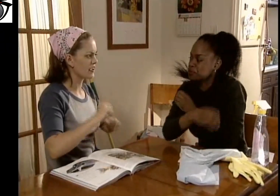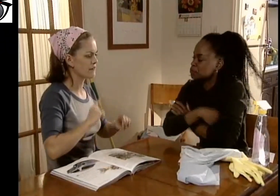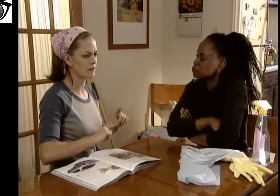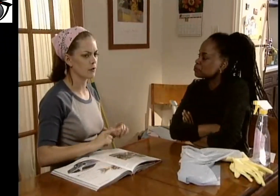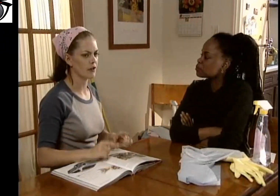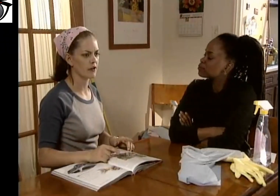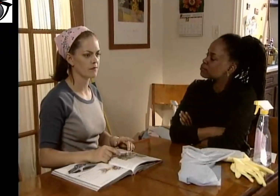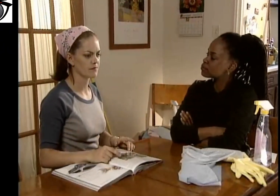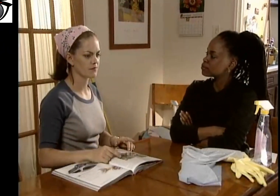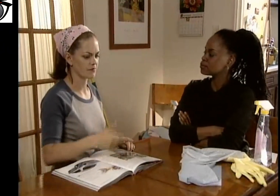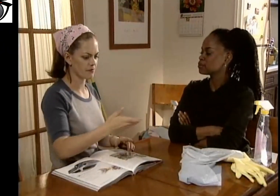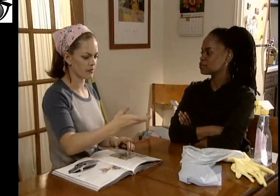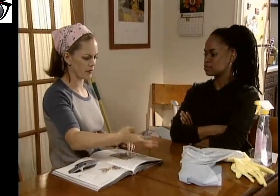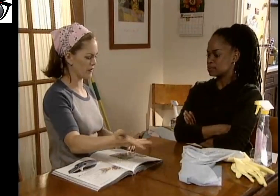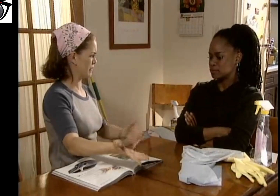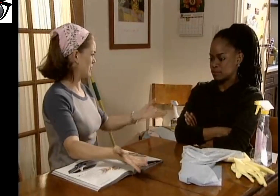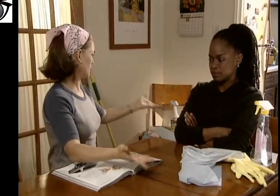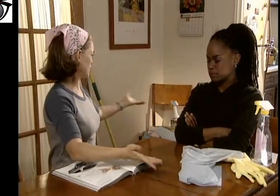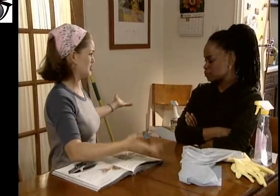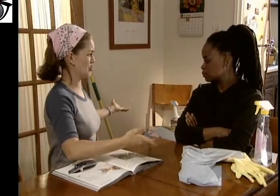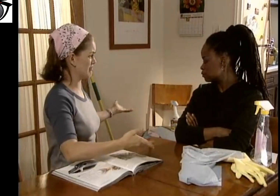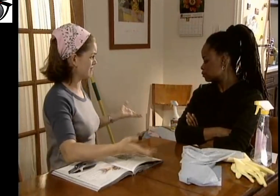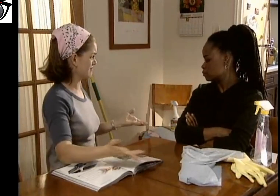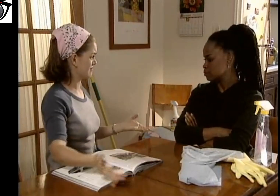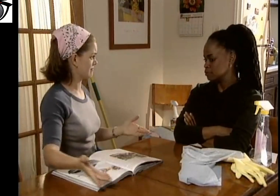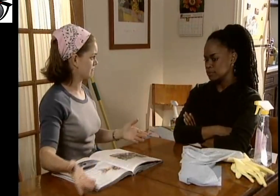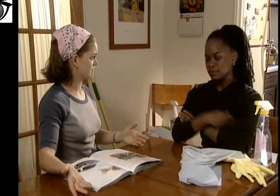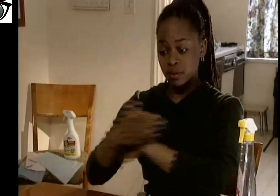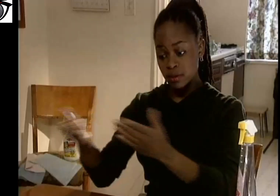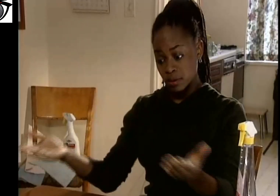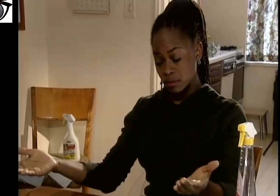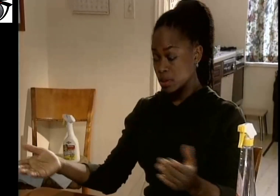What's the sign for furniture?